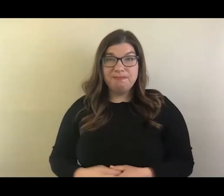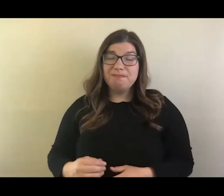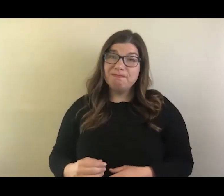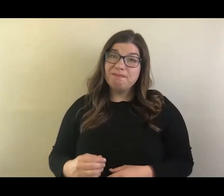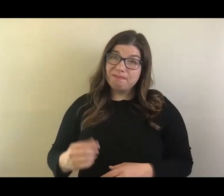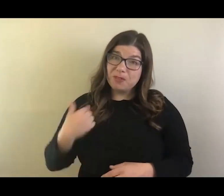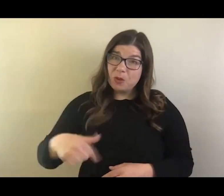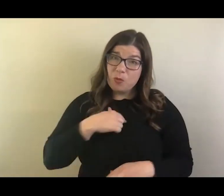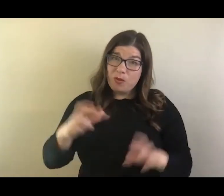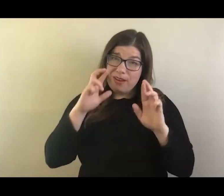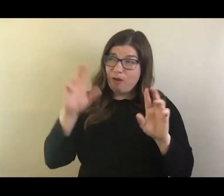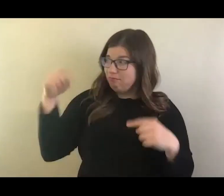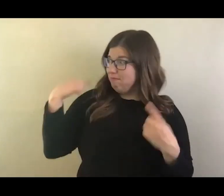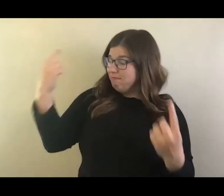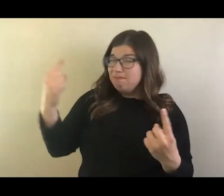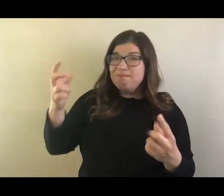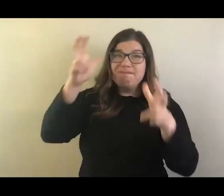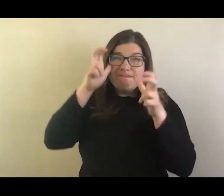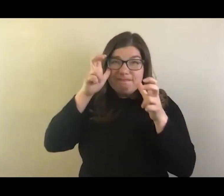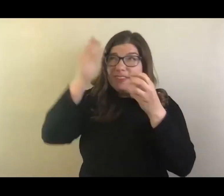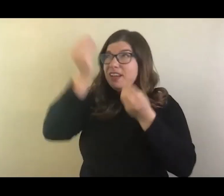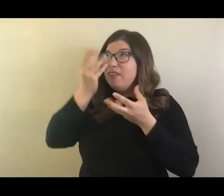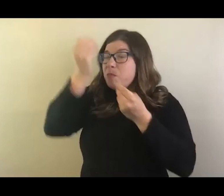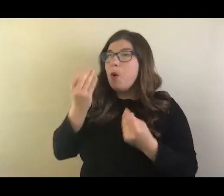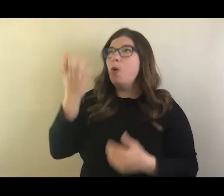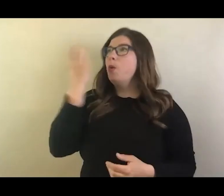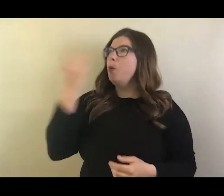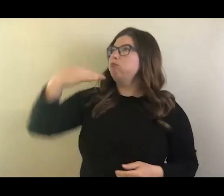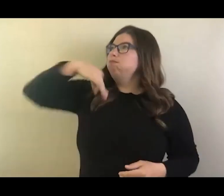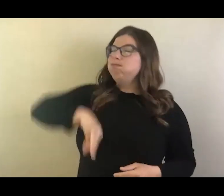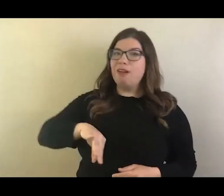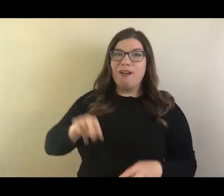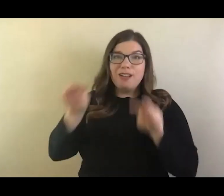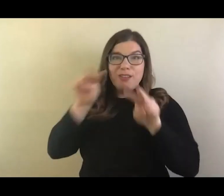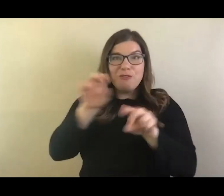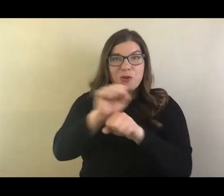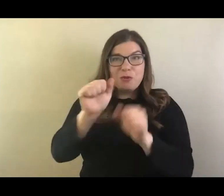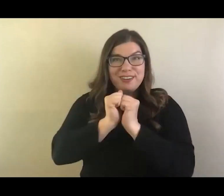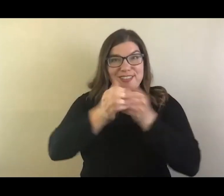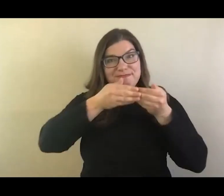We hope you found this information helpful, and we're looking forward to working with you.